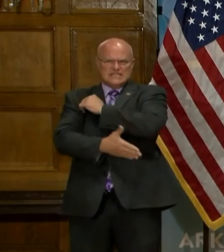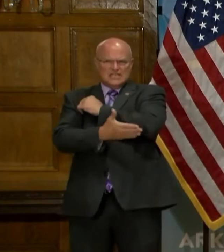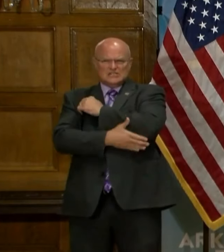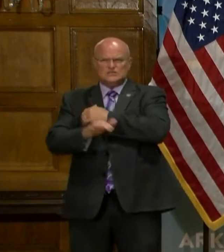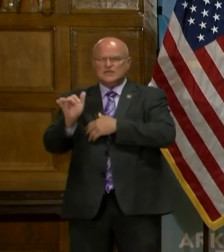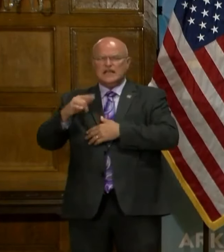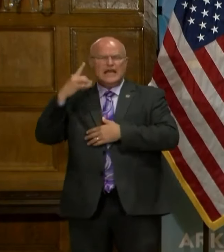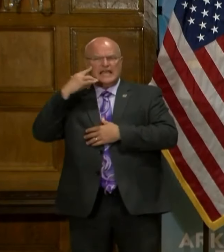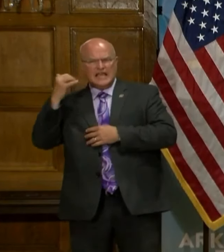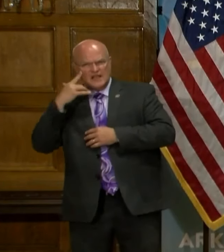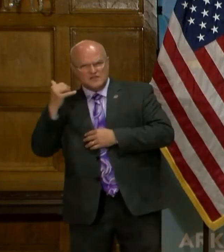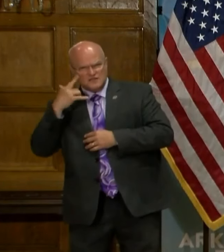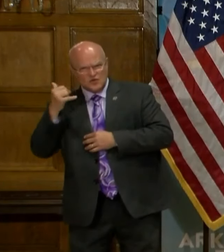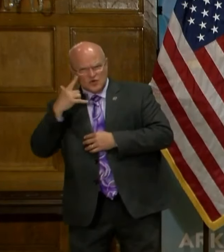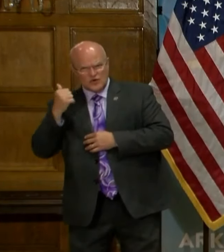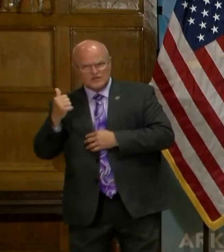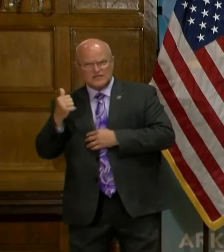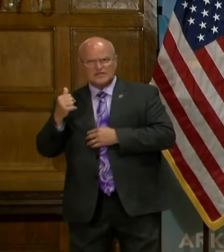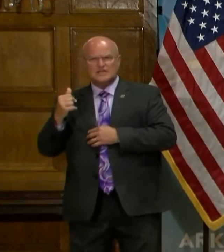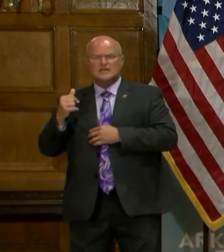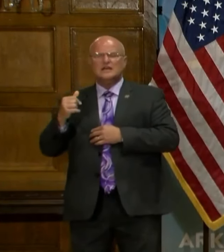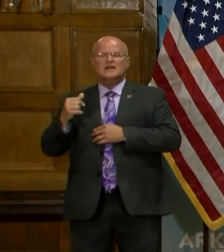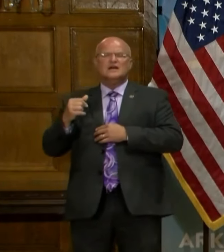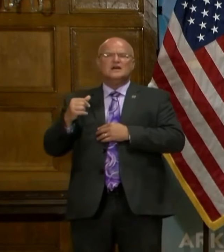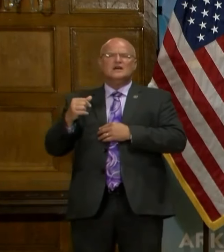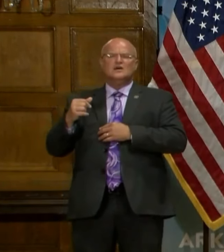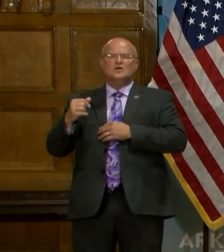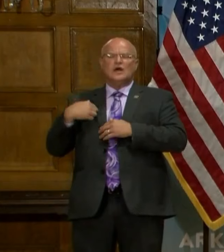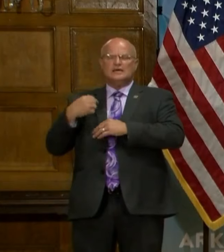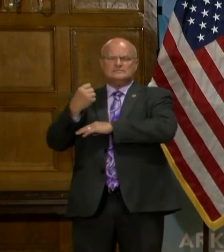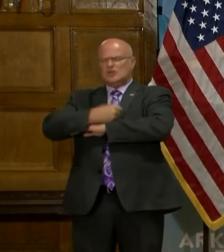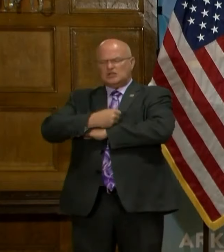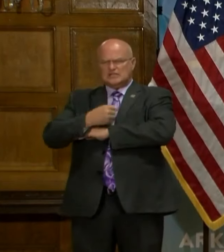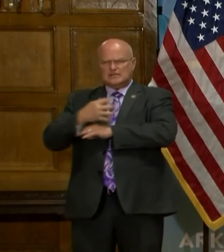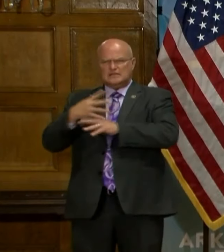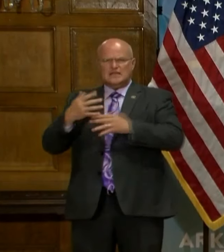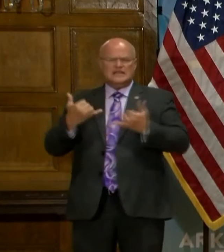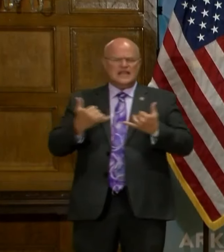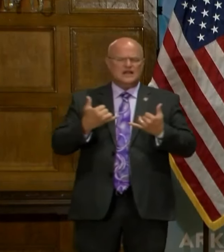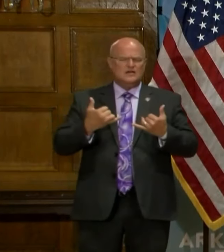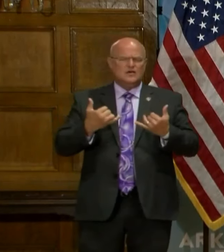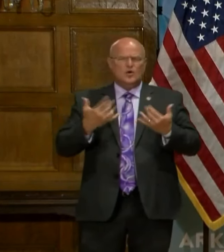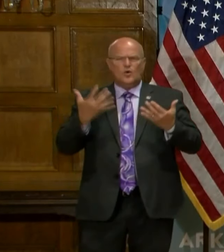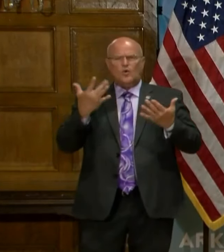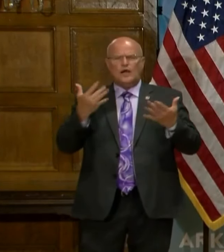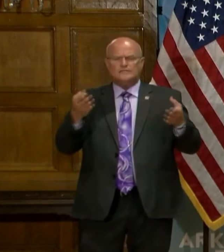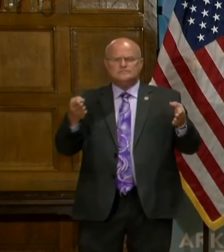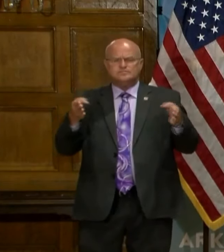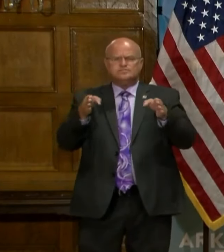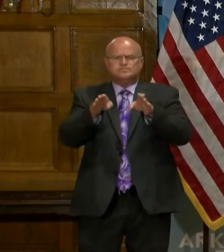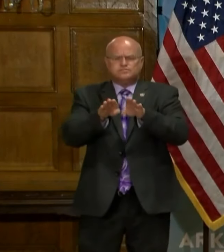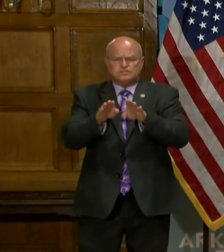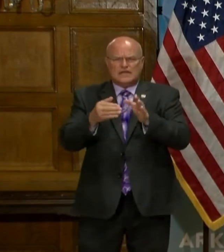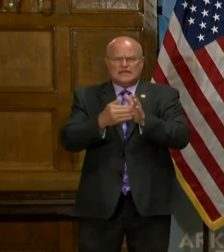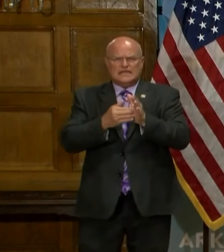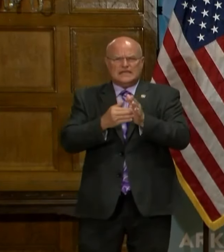like California, which had a strict lockdown. Why not roll back the reopening of businesses in Arkansas, and why decline to issue a